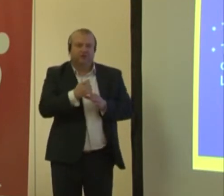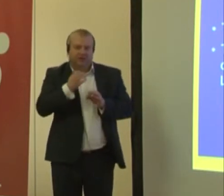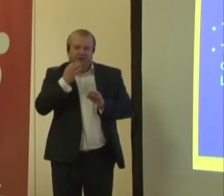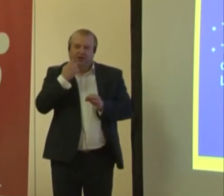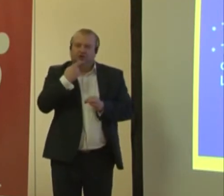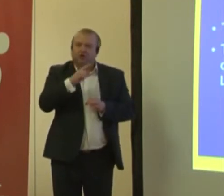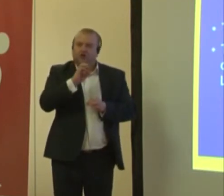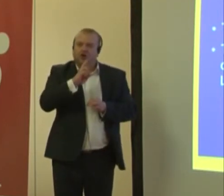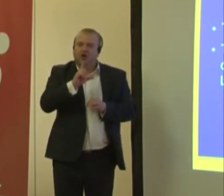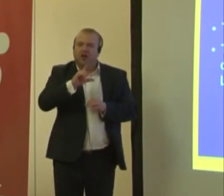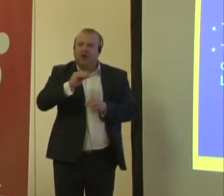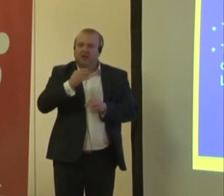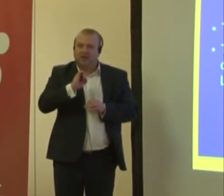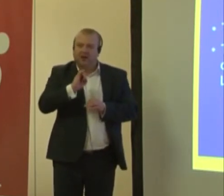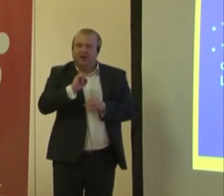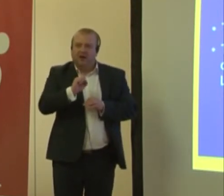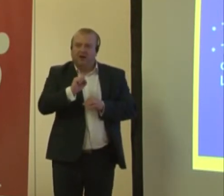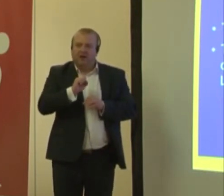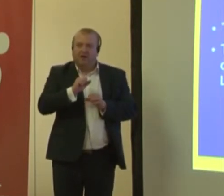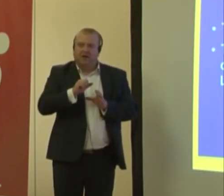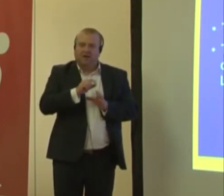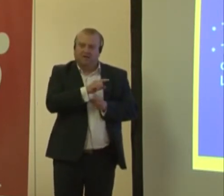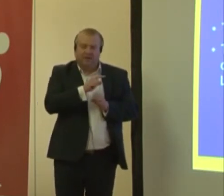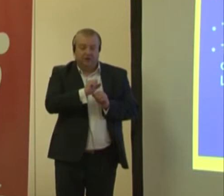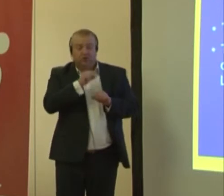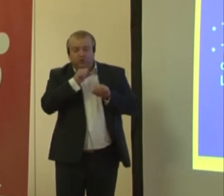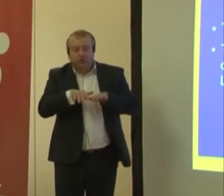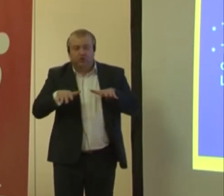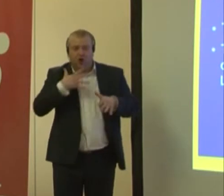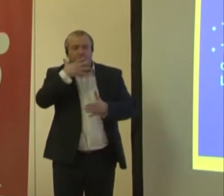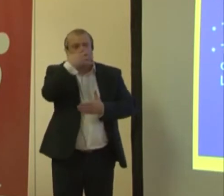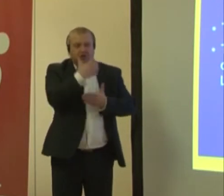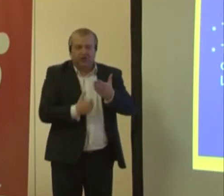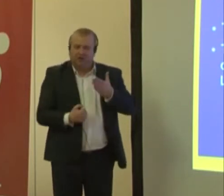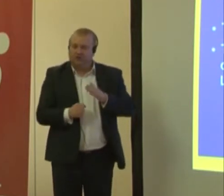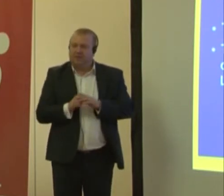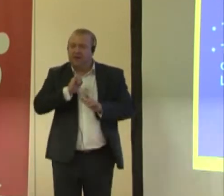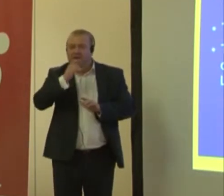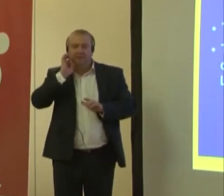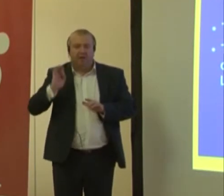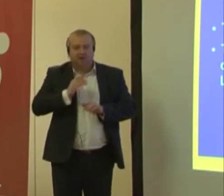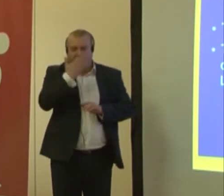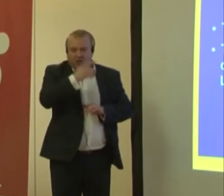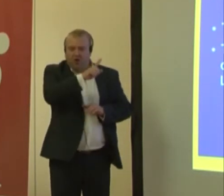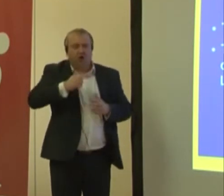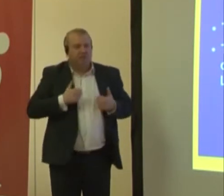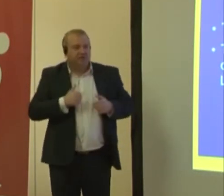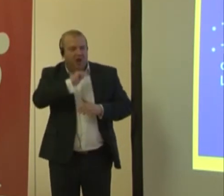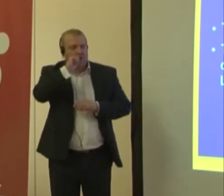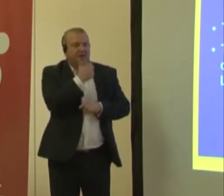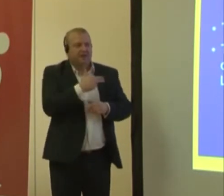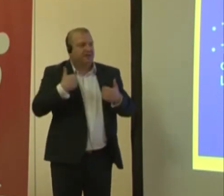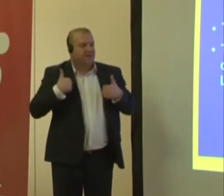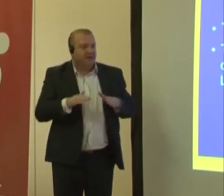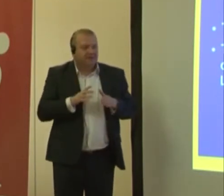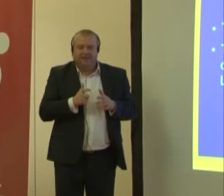the European Commission does not want to pay institutions for a long-term period. But they do it with 6 institutions, 6 centers